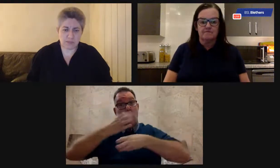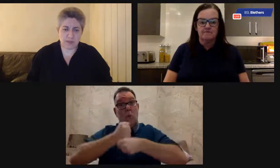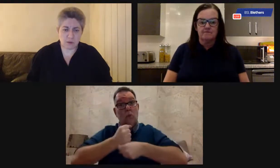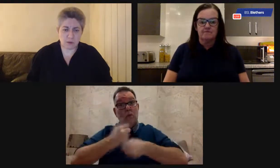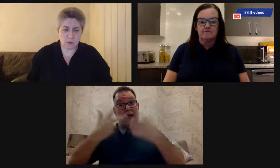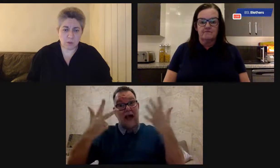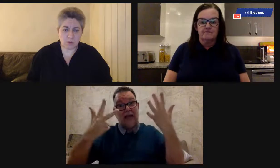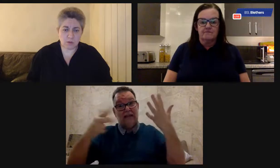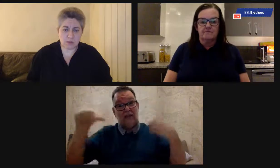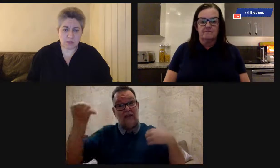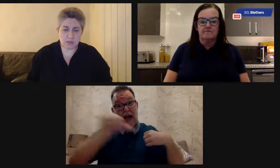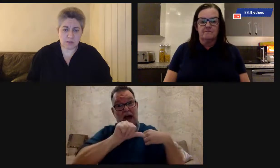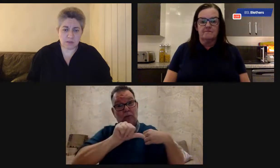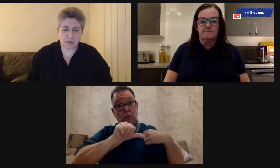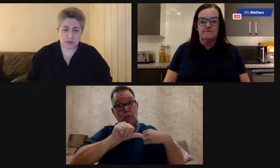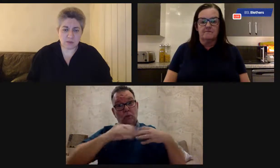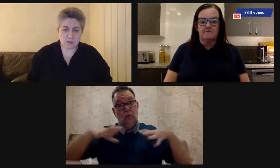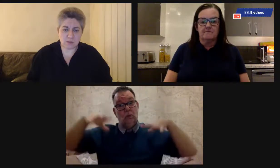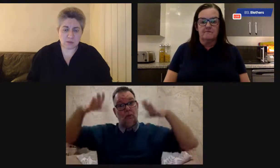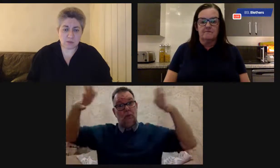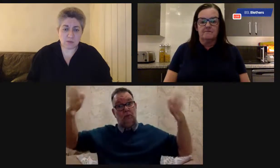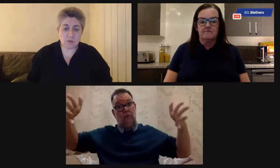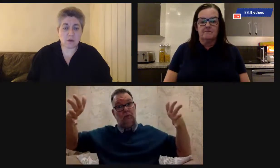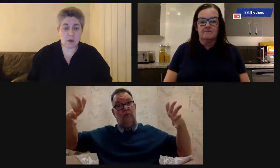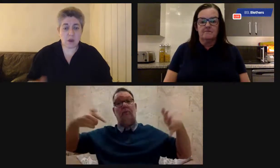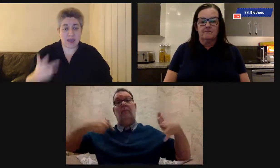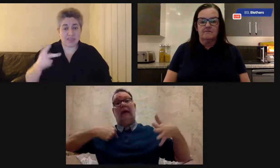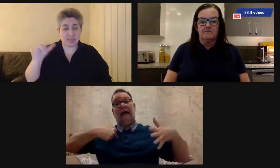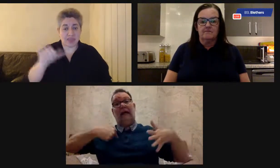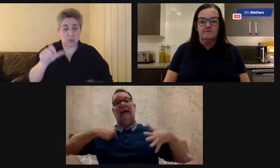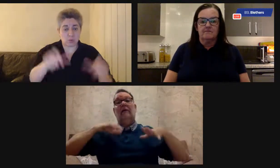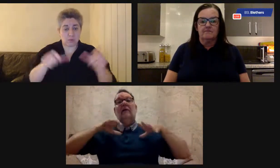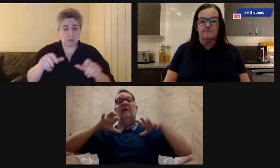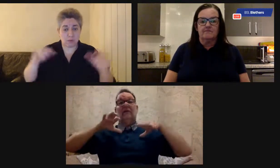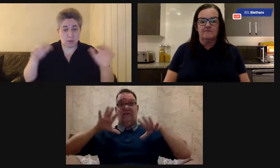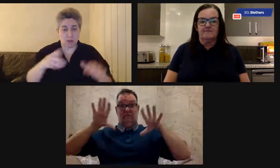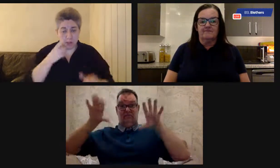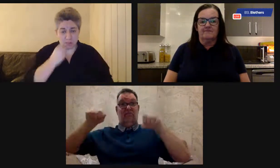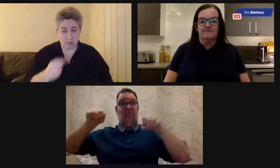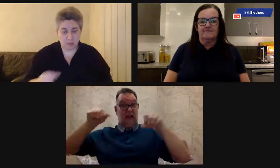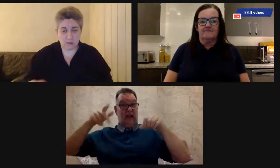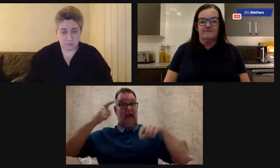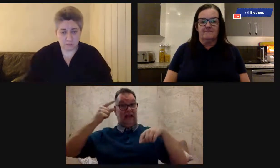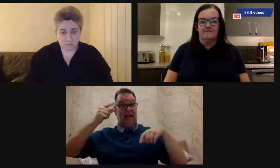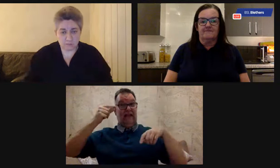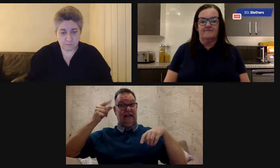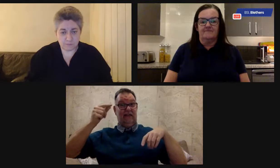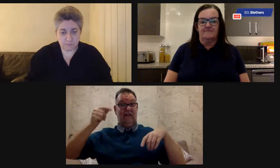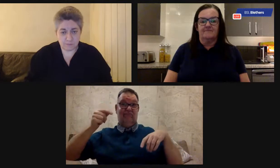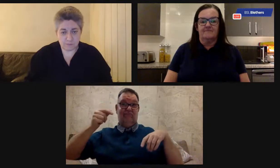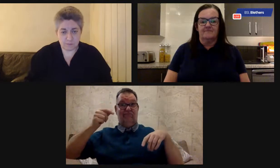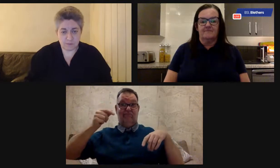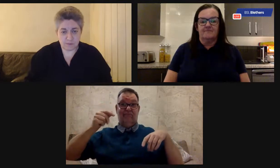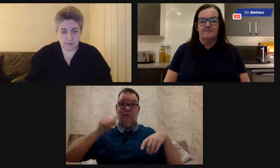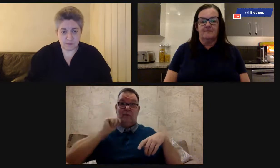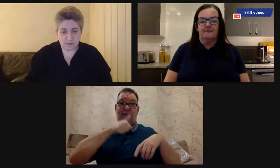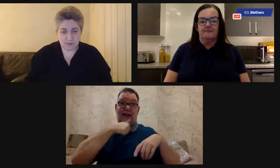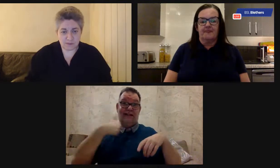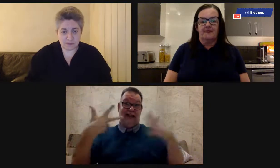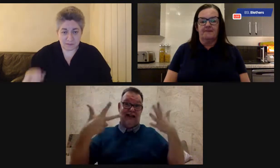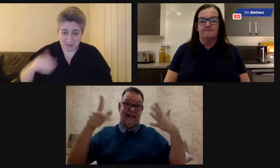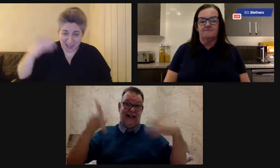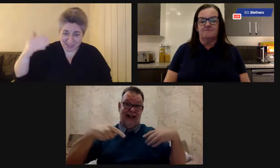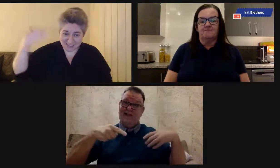We went to a place that held 8,000 people. Okay, that venue had was